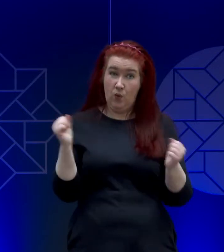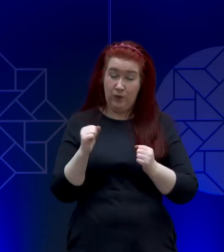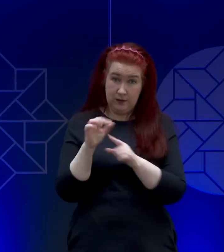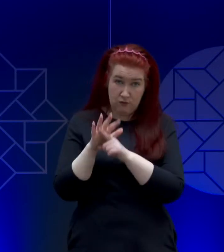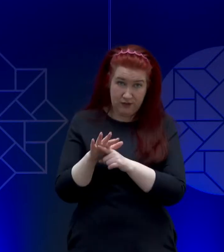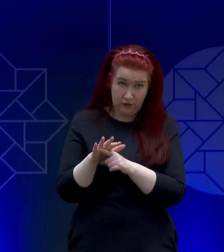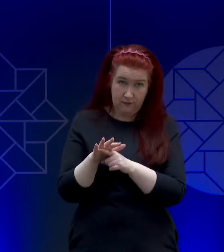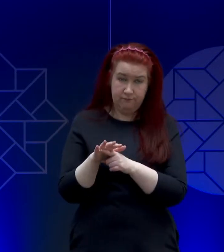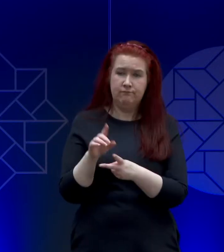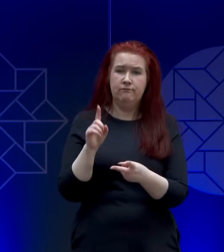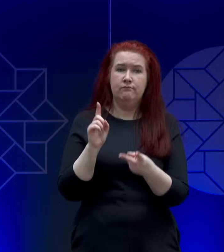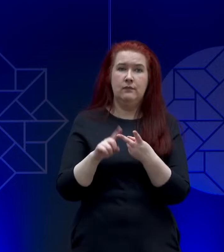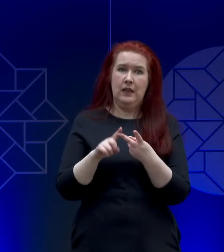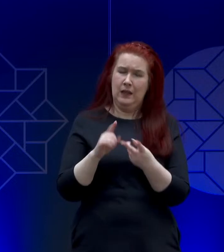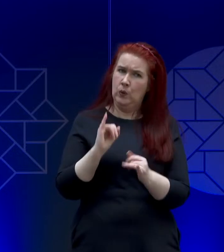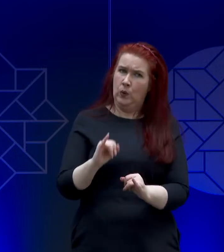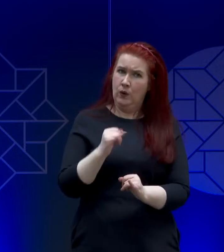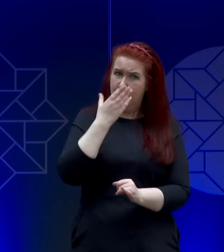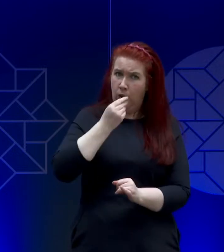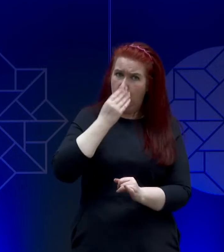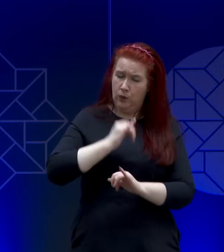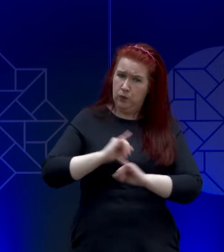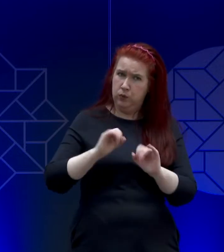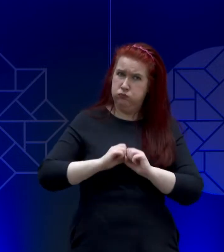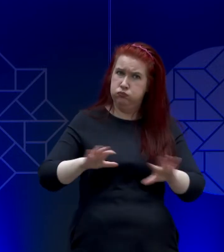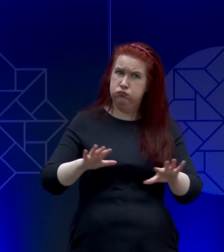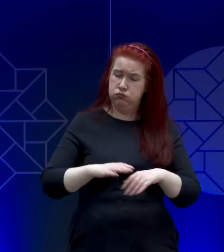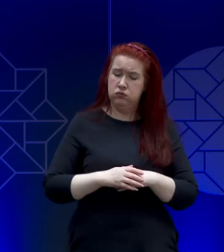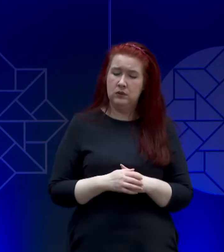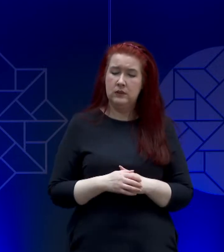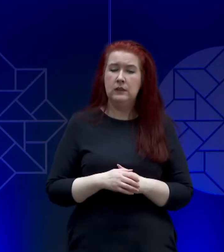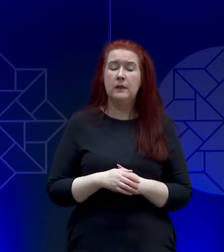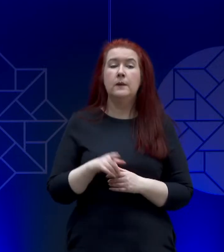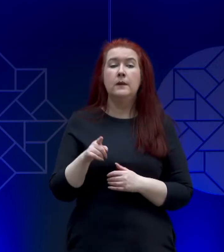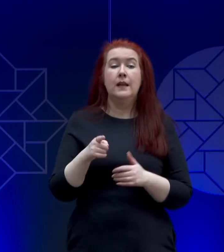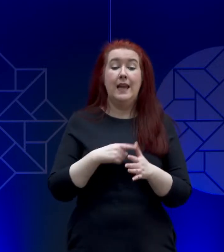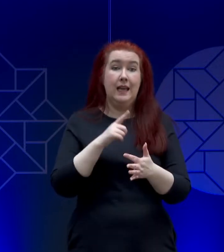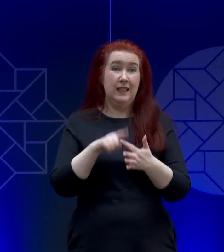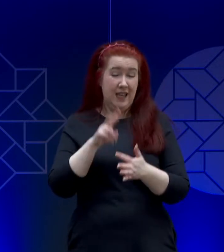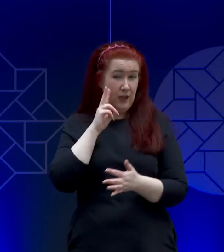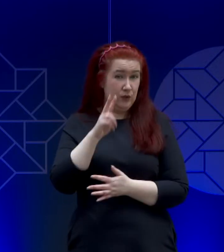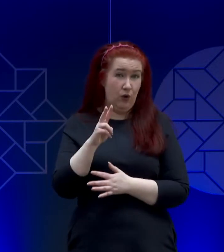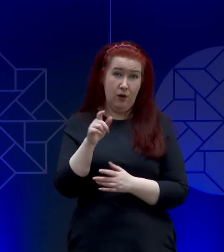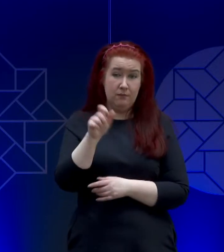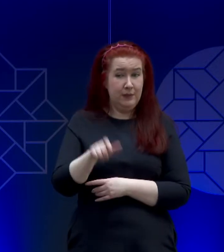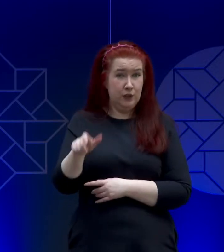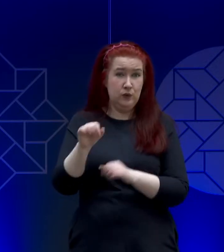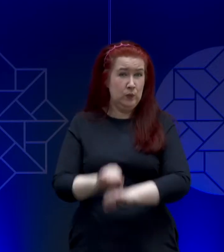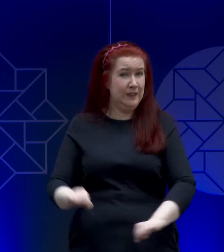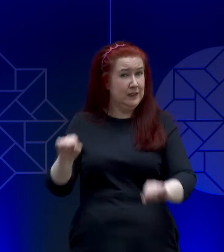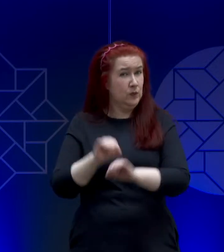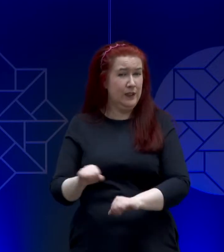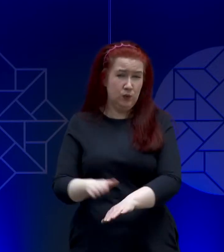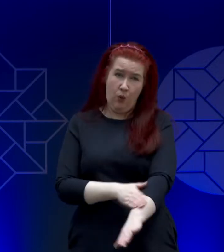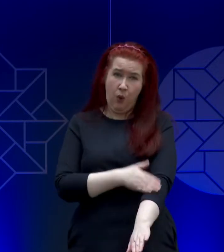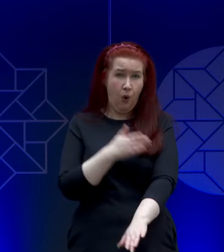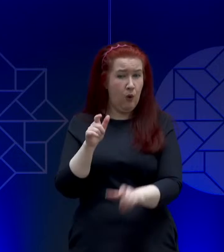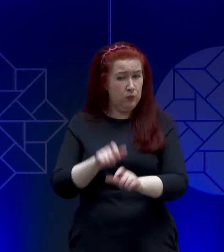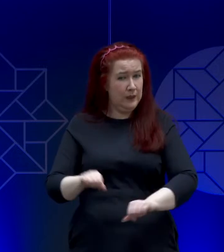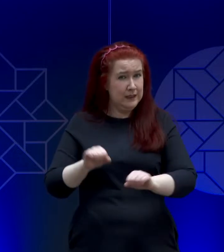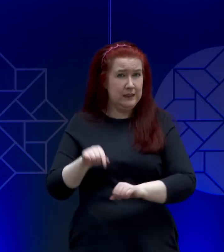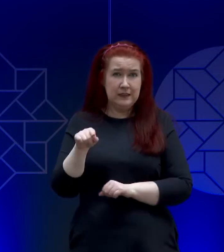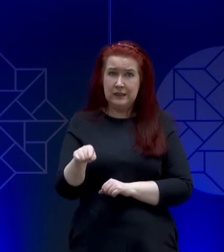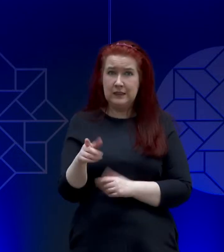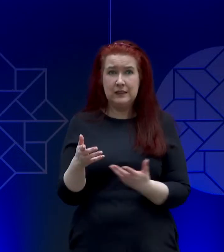and a particularly challenging flu season, I saw patients who waited too long to be seen, but also